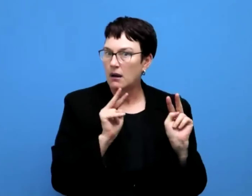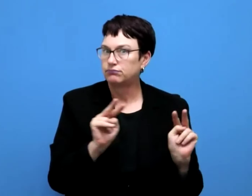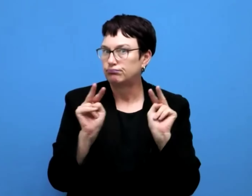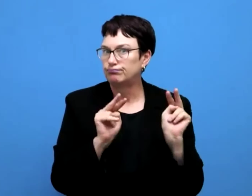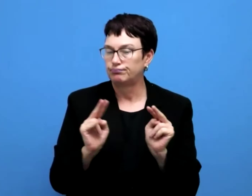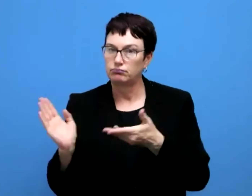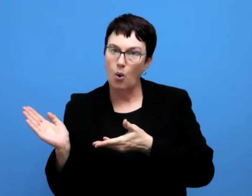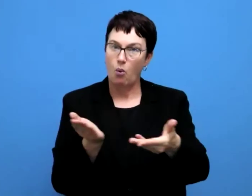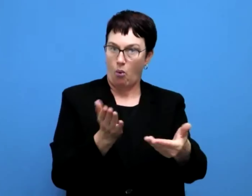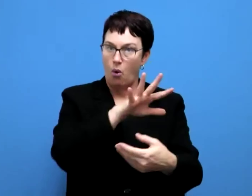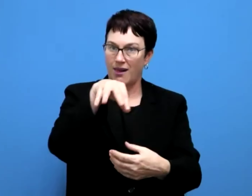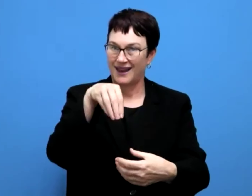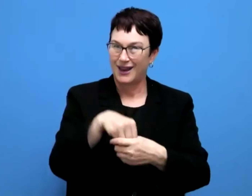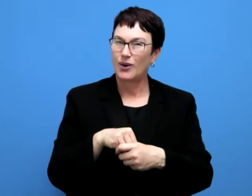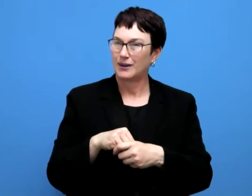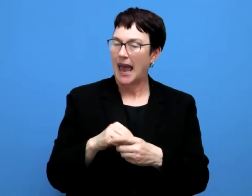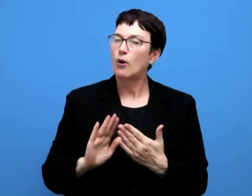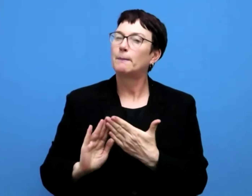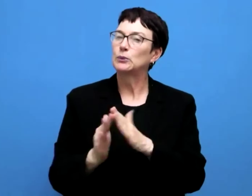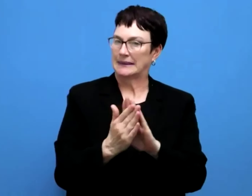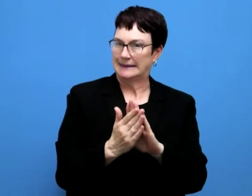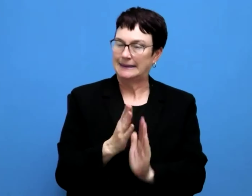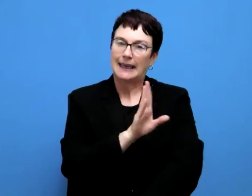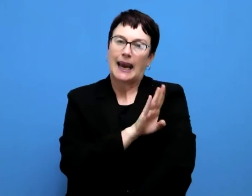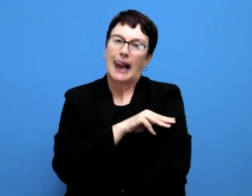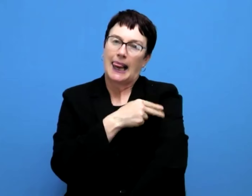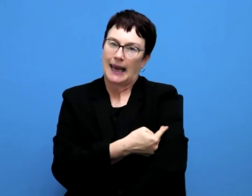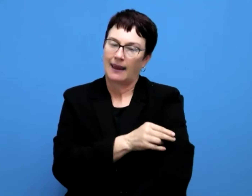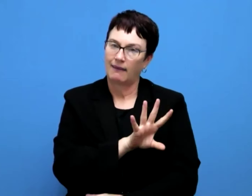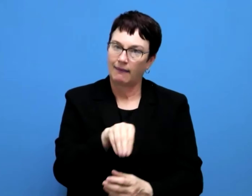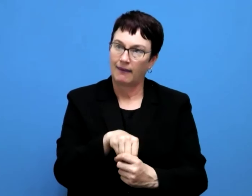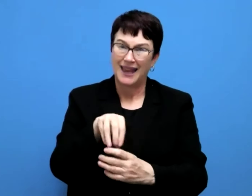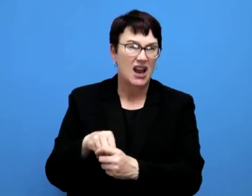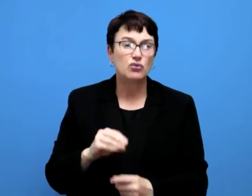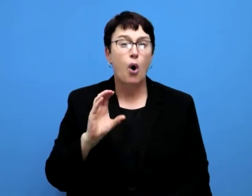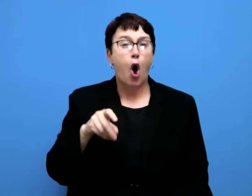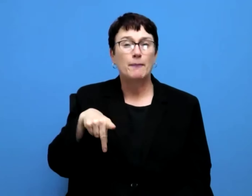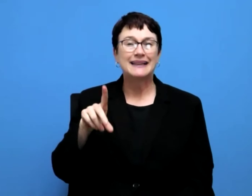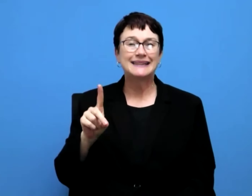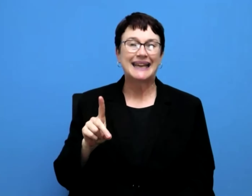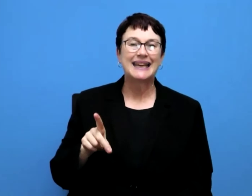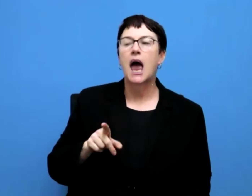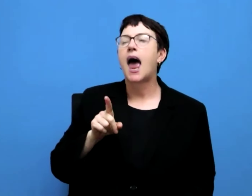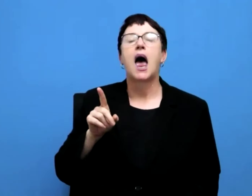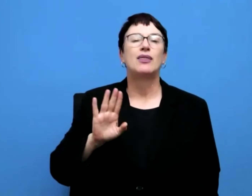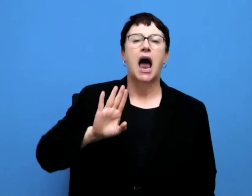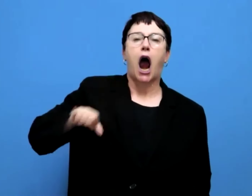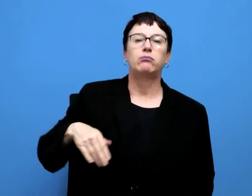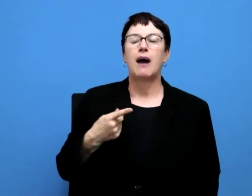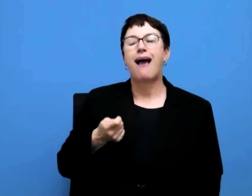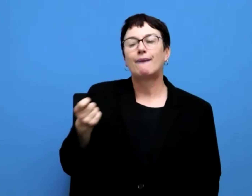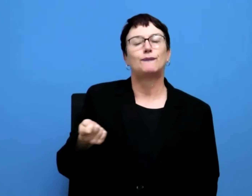communities. Our strong partnership with OPDs remains central. They are not beneficiaries, they are co-creators,